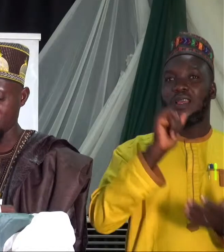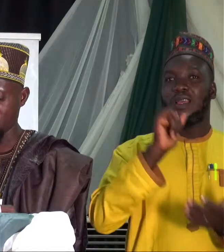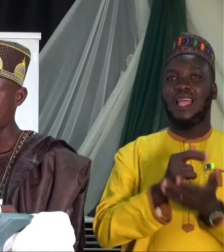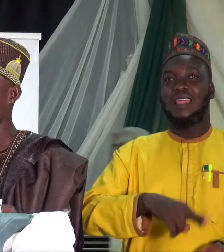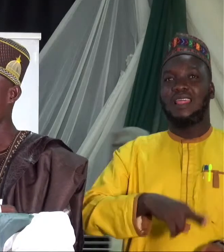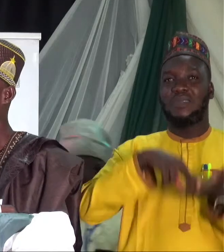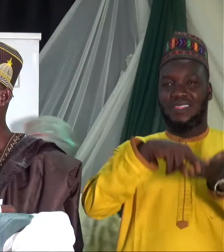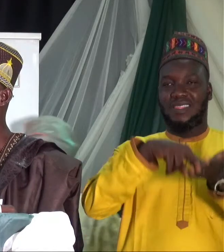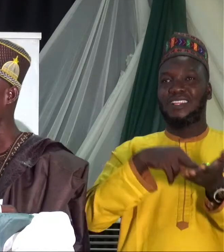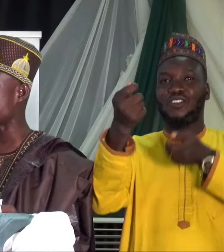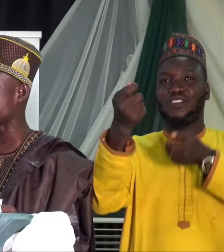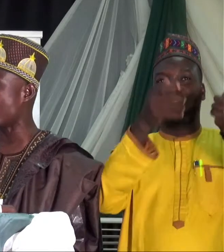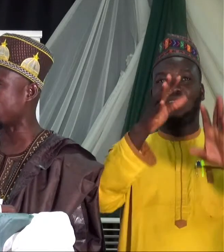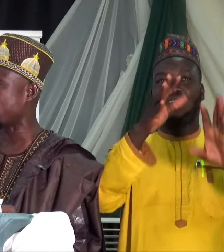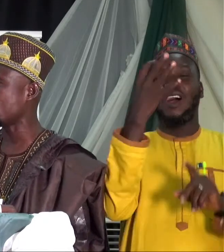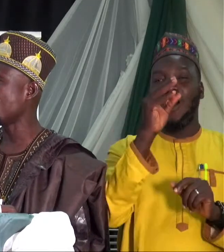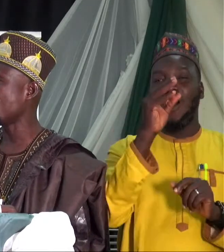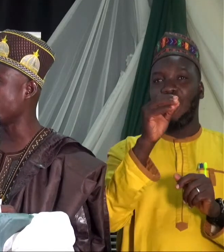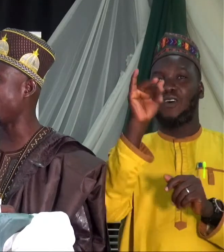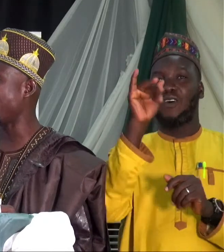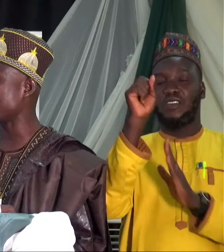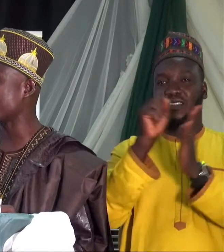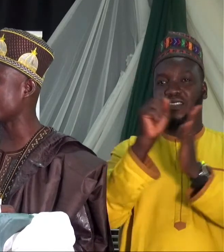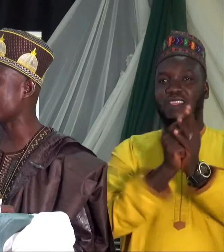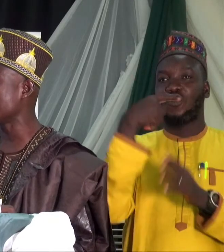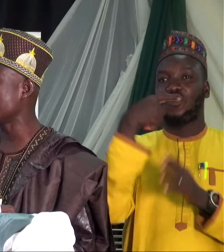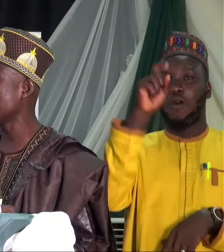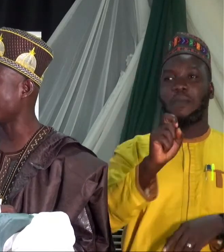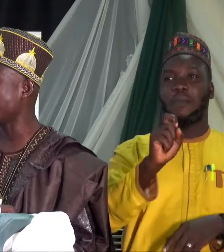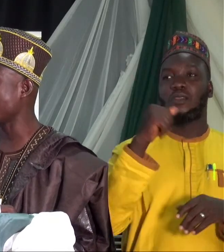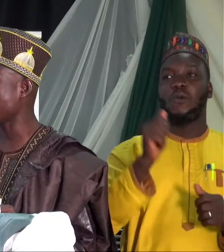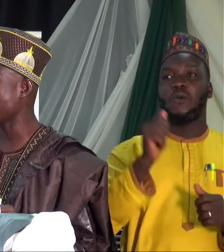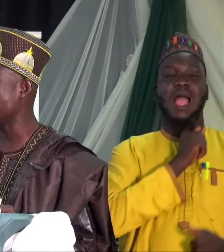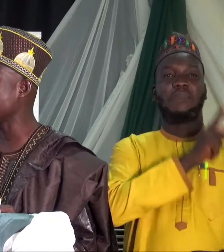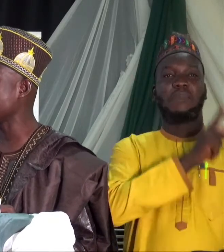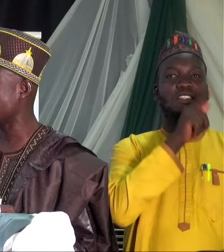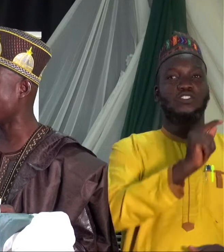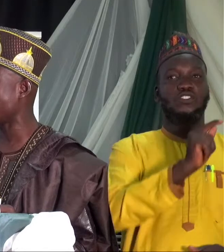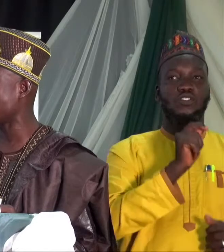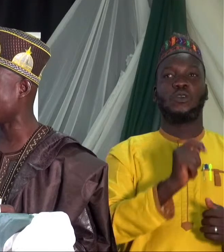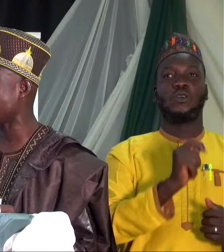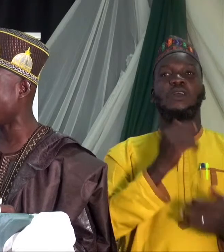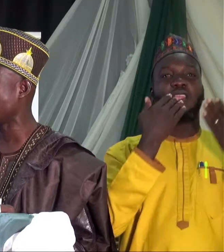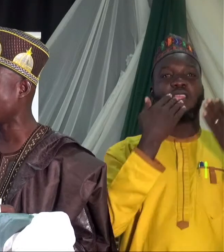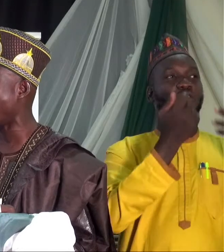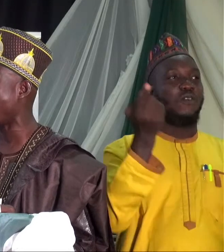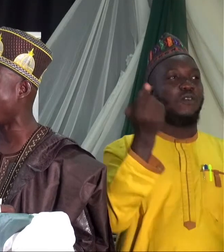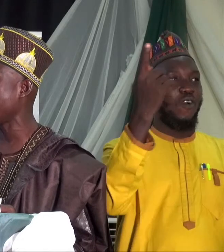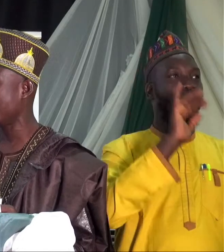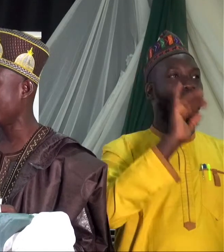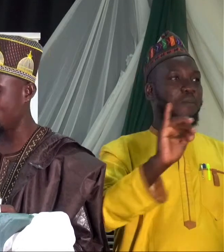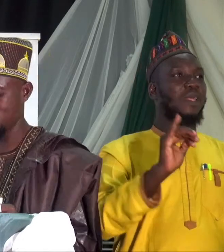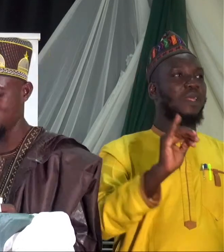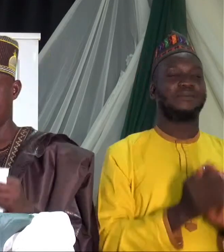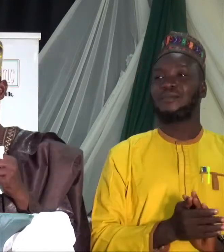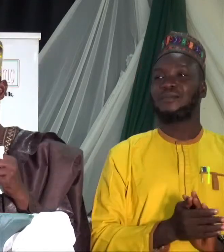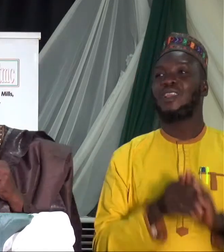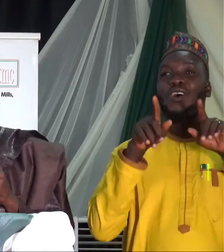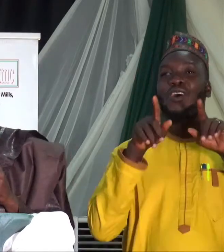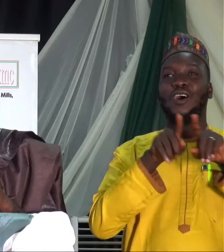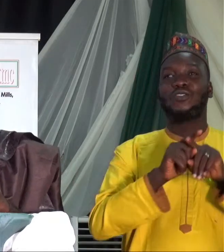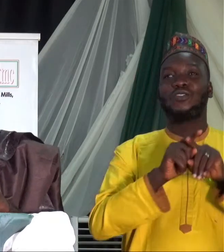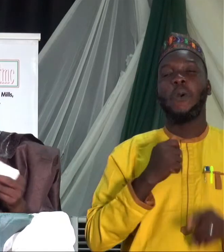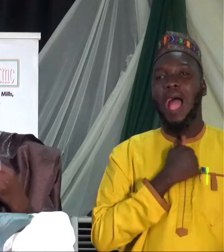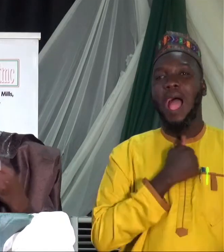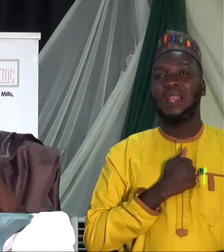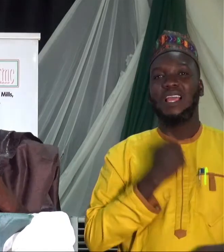Immigration, Oyo State Command. We really appreciate you. Thank you for coming. Jazakumullah khair. Kabirullah. I also apologize for delay